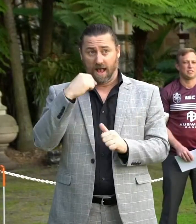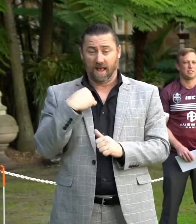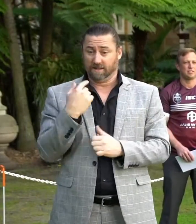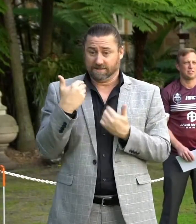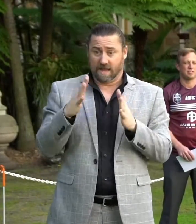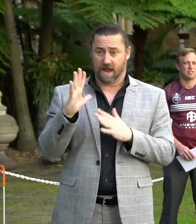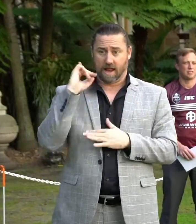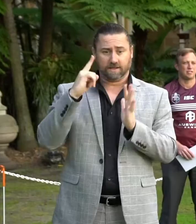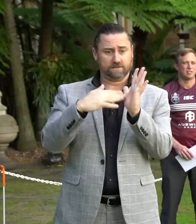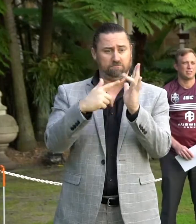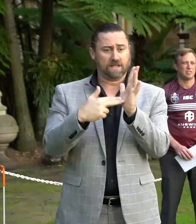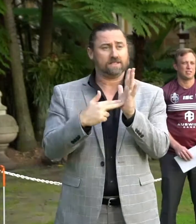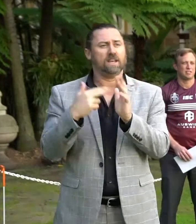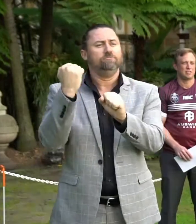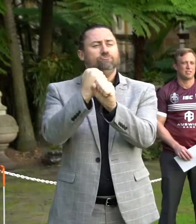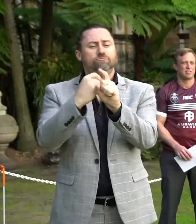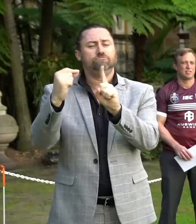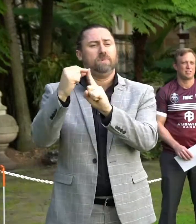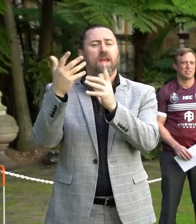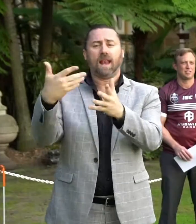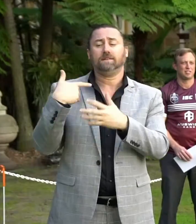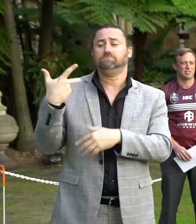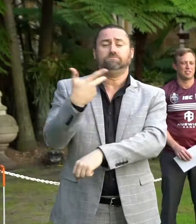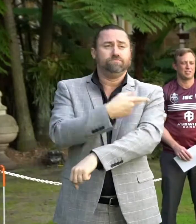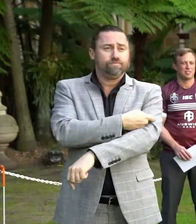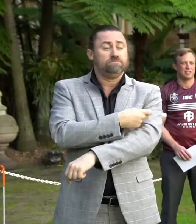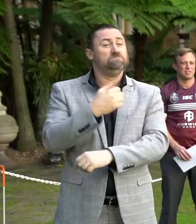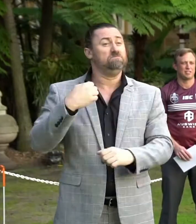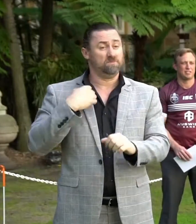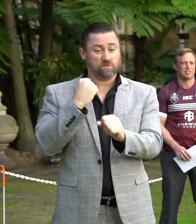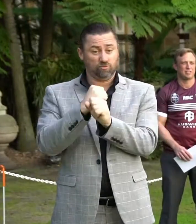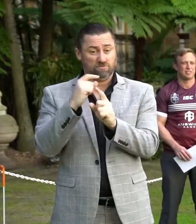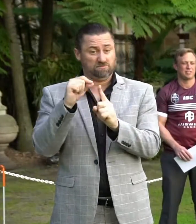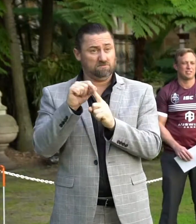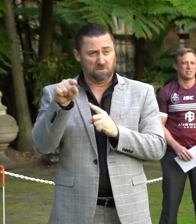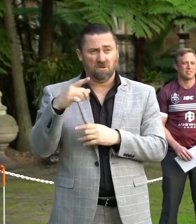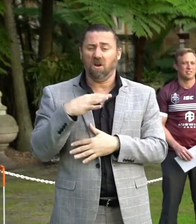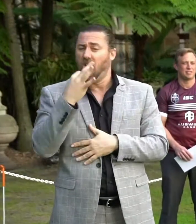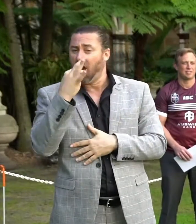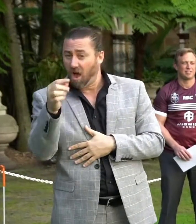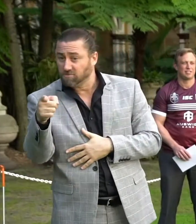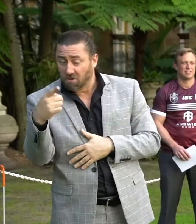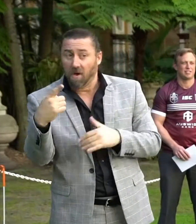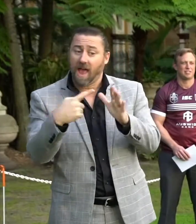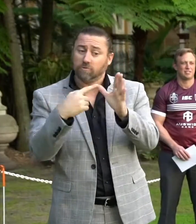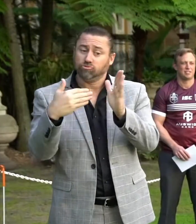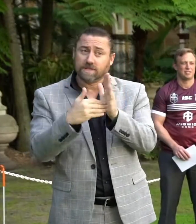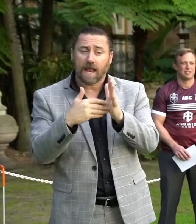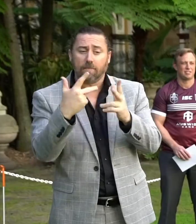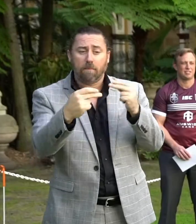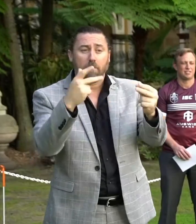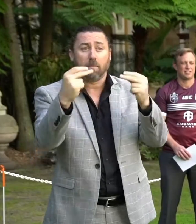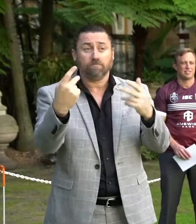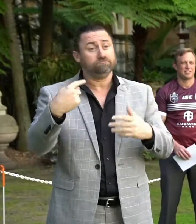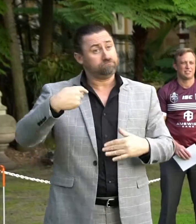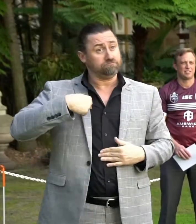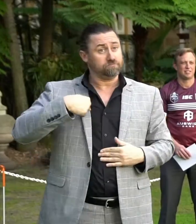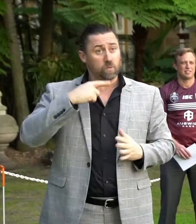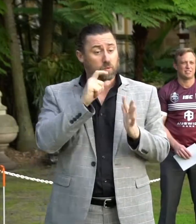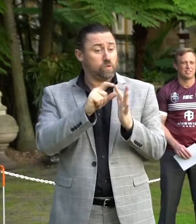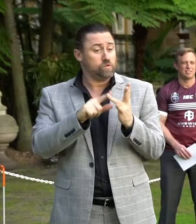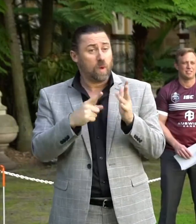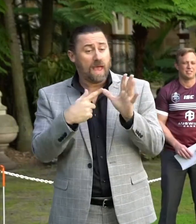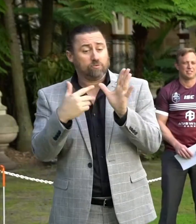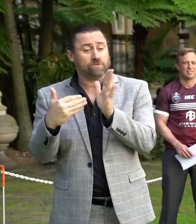Monday from their GP. My GP is now giving AstraZeneca vaccine, so that's what I'll be doing. I